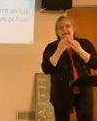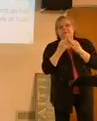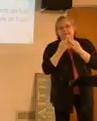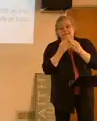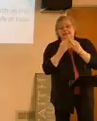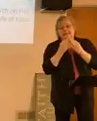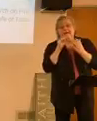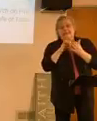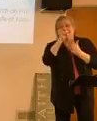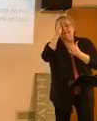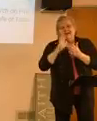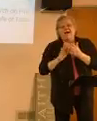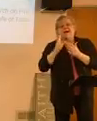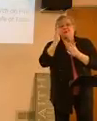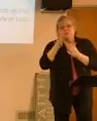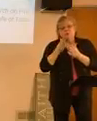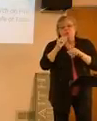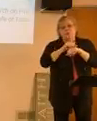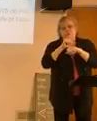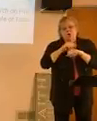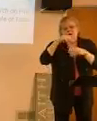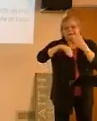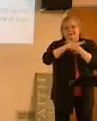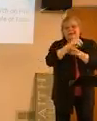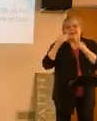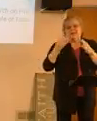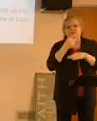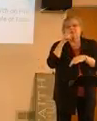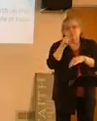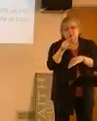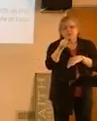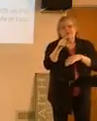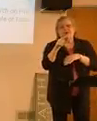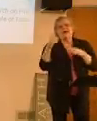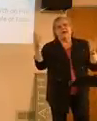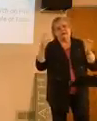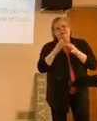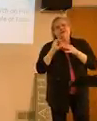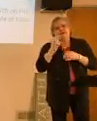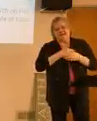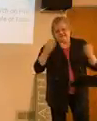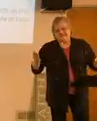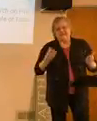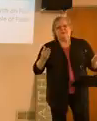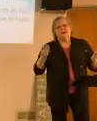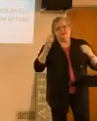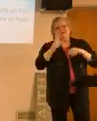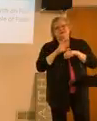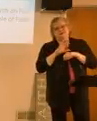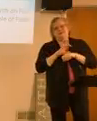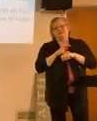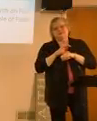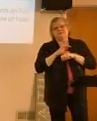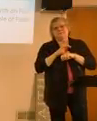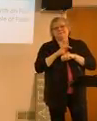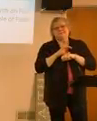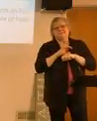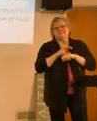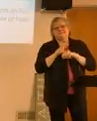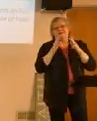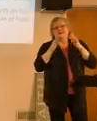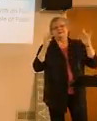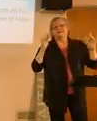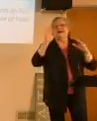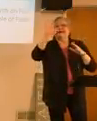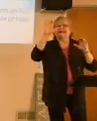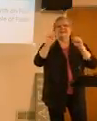ultimately that God would work in and through you and join us together here at the church to shine